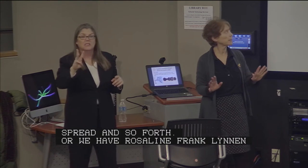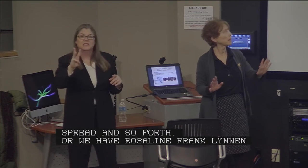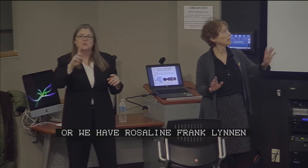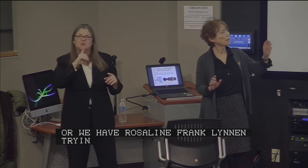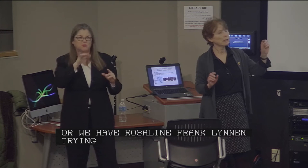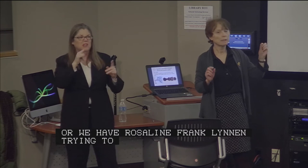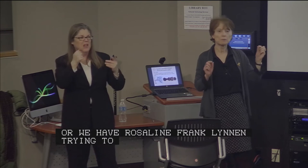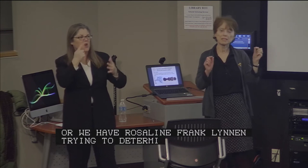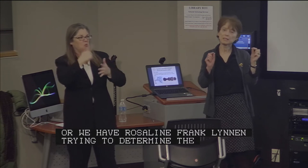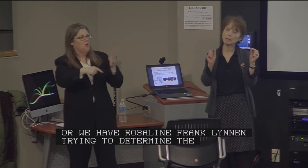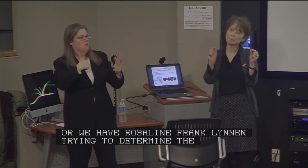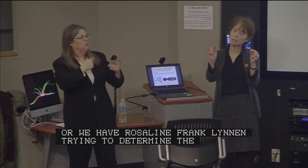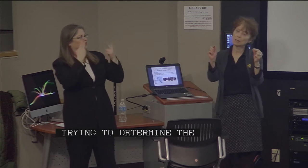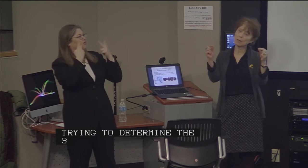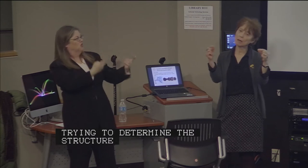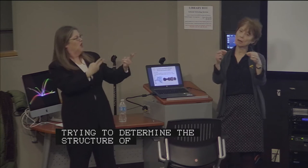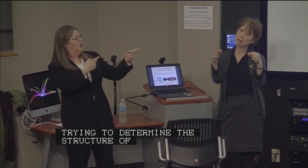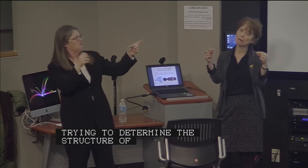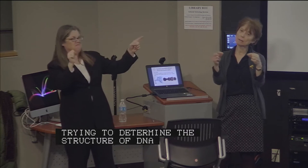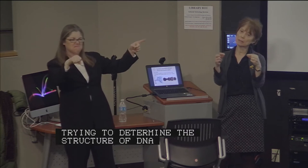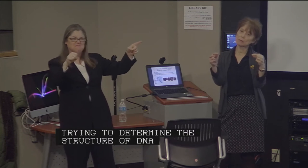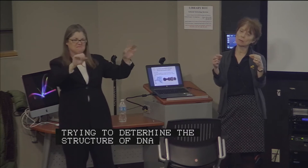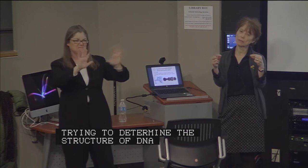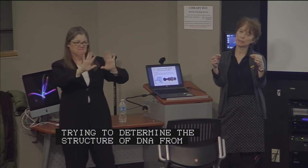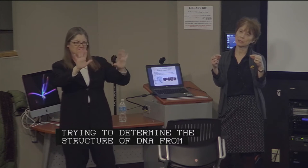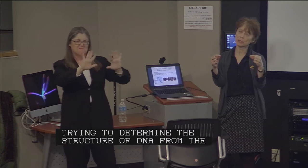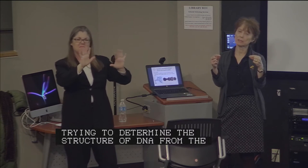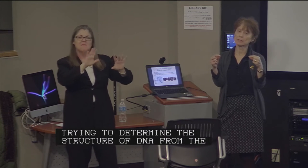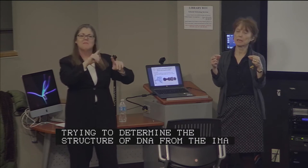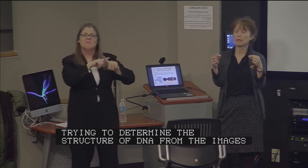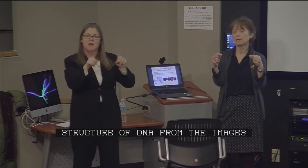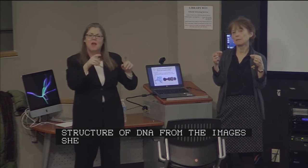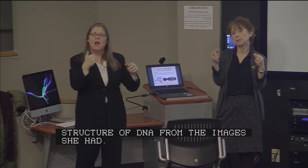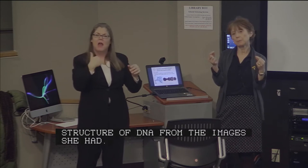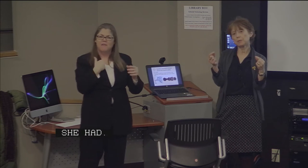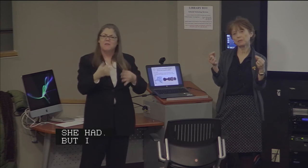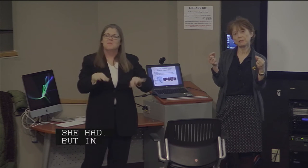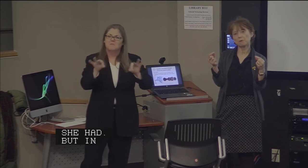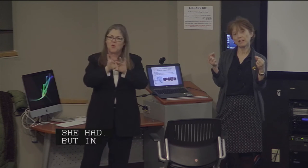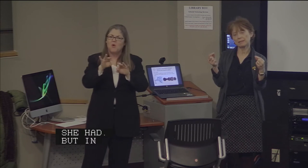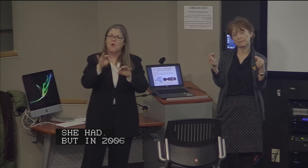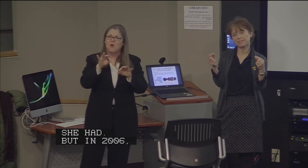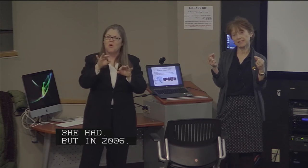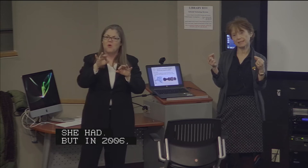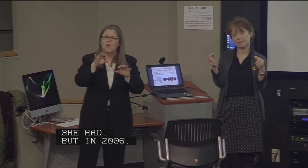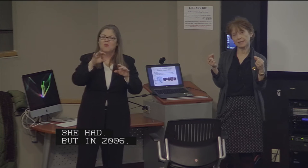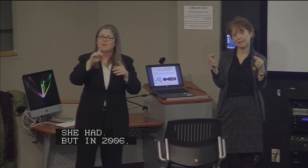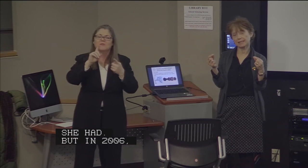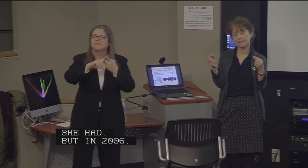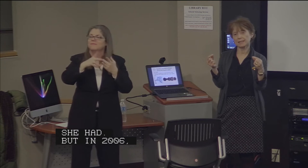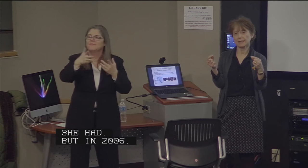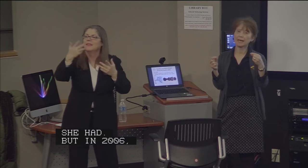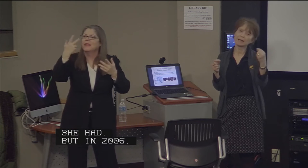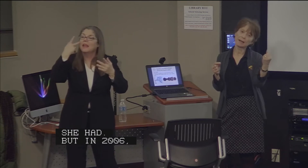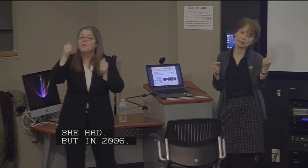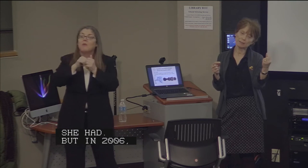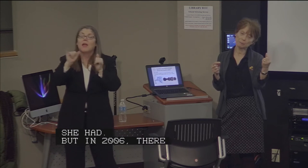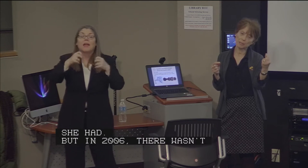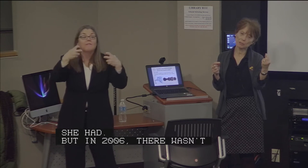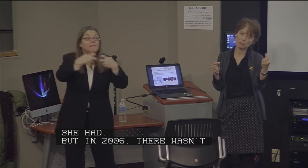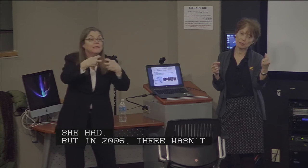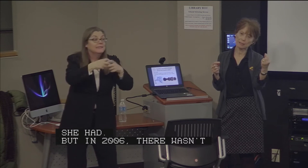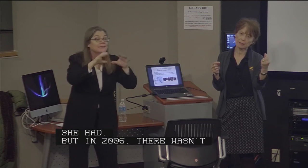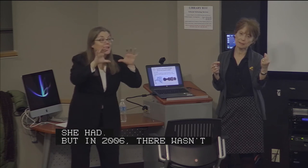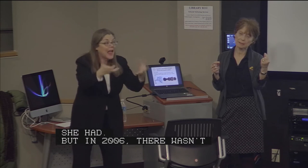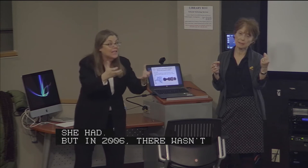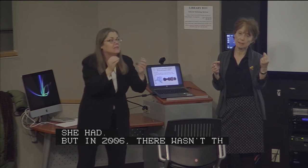validity. There were some concurrent correlations. People who did well in a physics class had higher